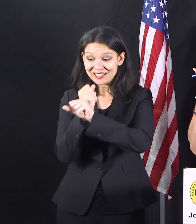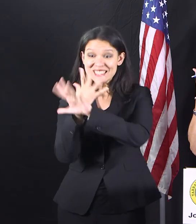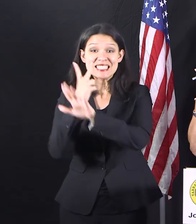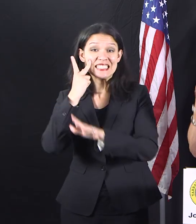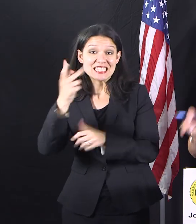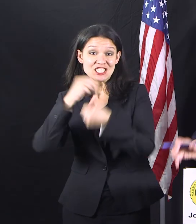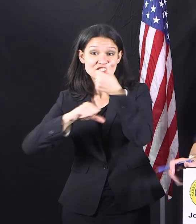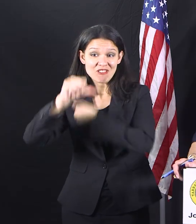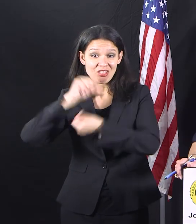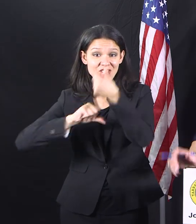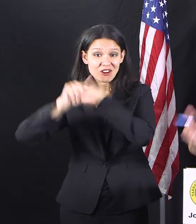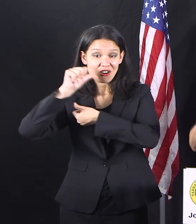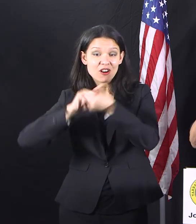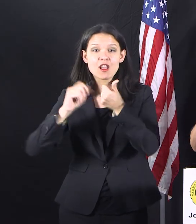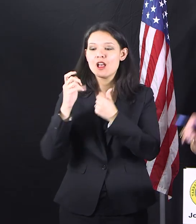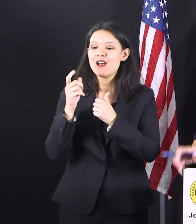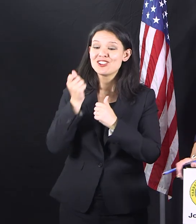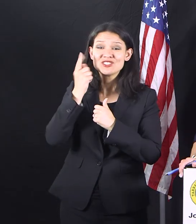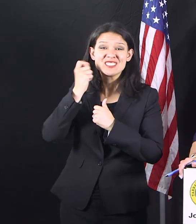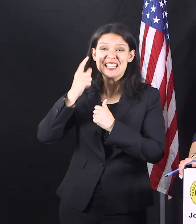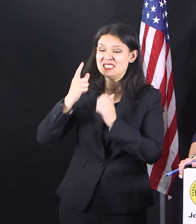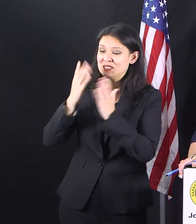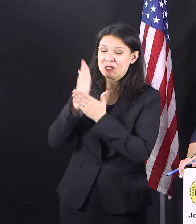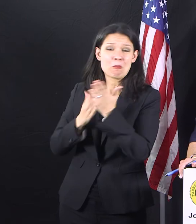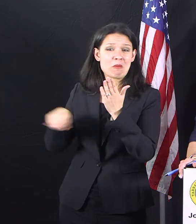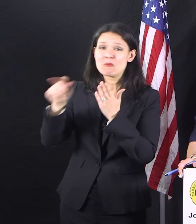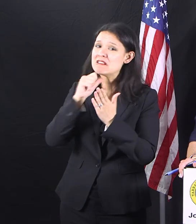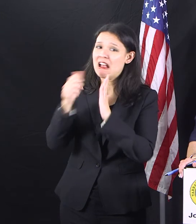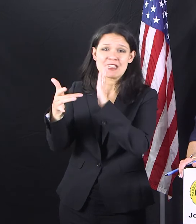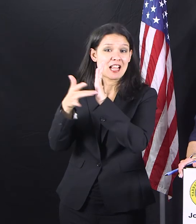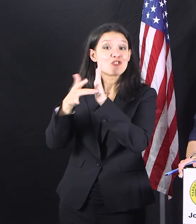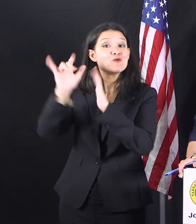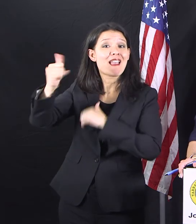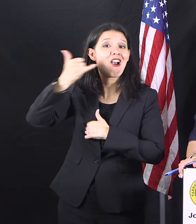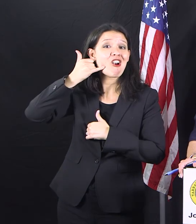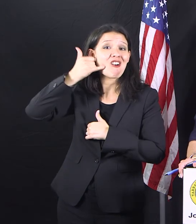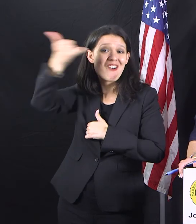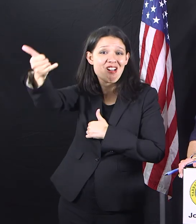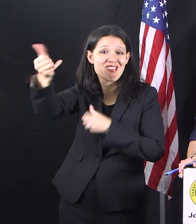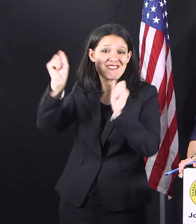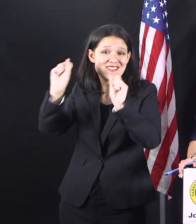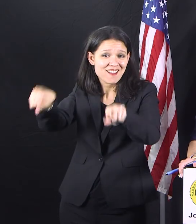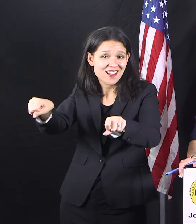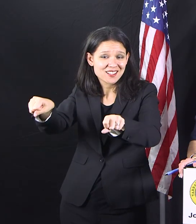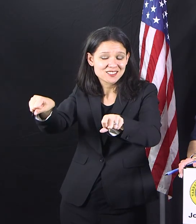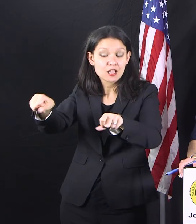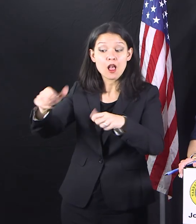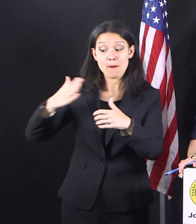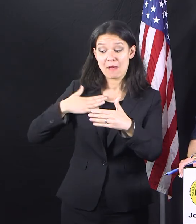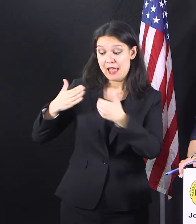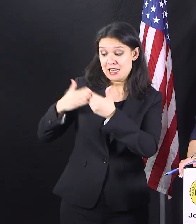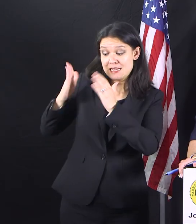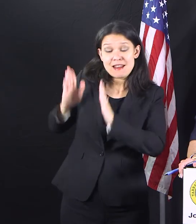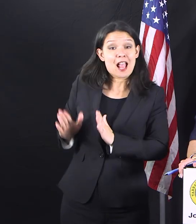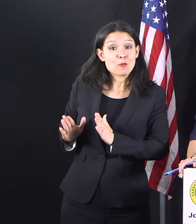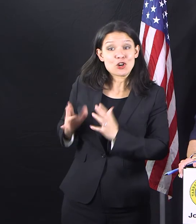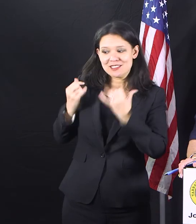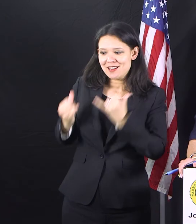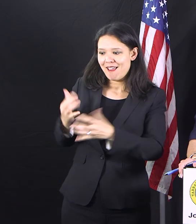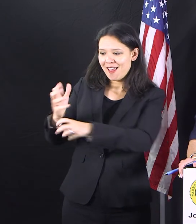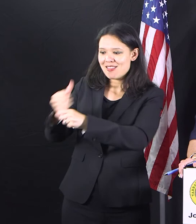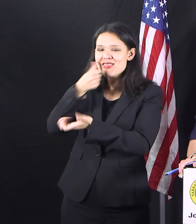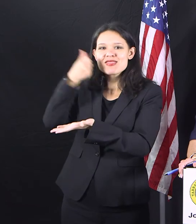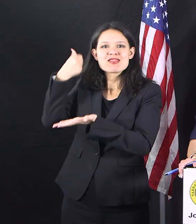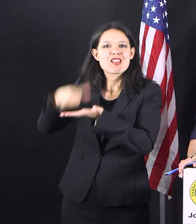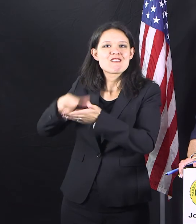can call them on the phone. We do still use phones. And my next door neighbor said he got a letter today from